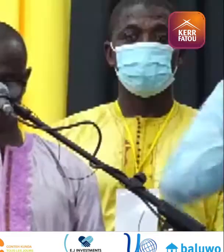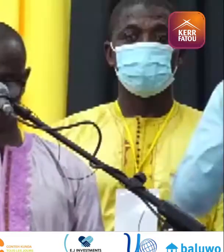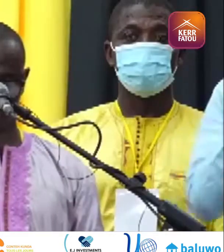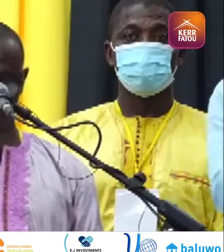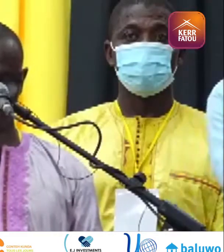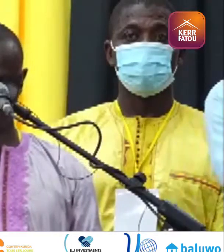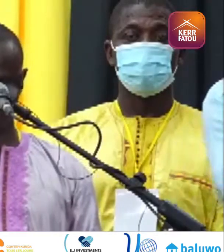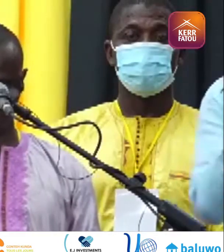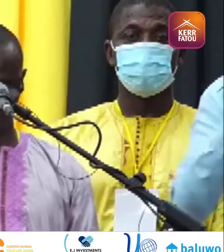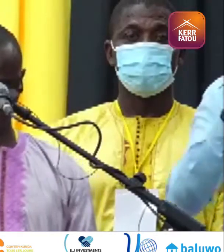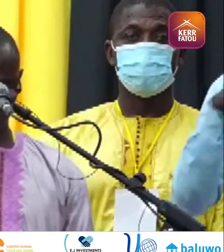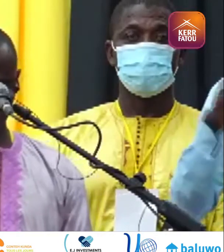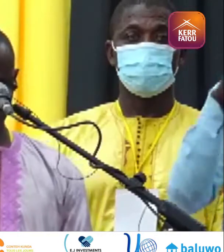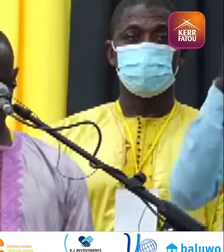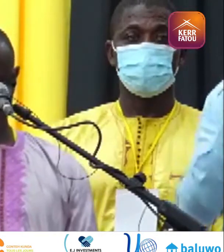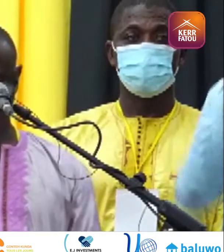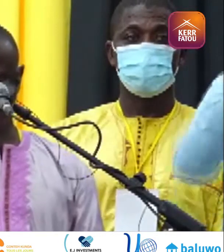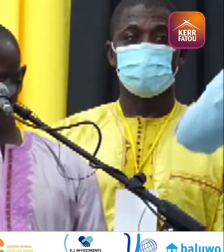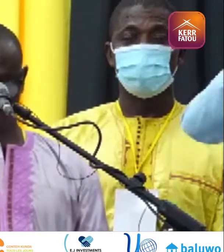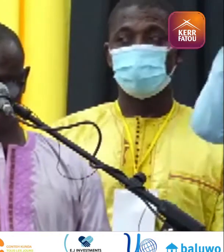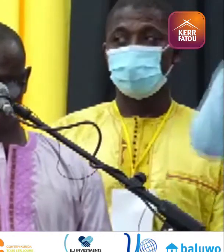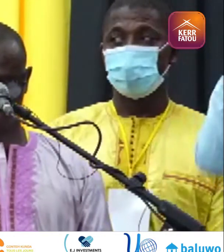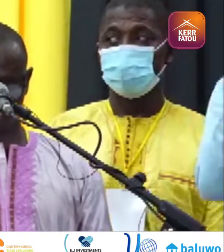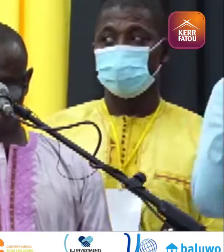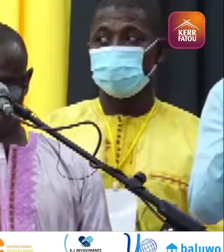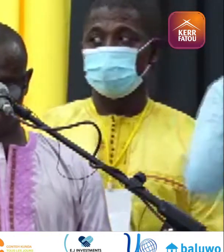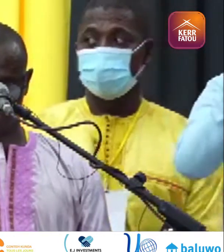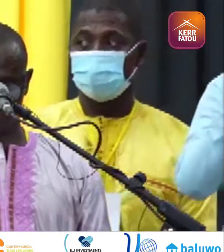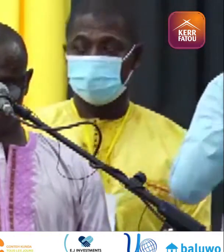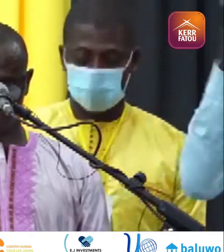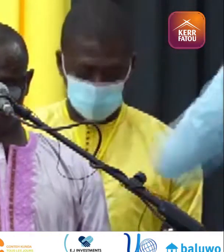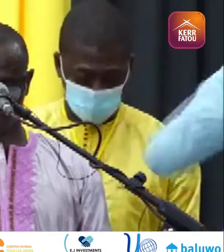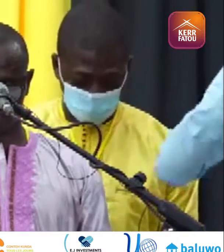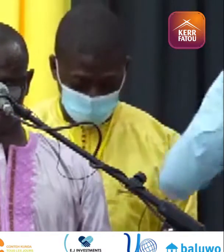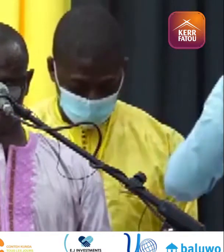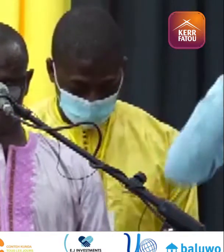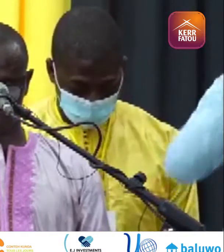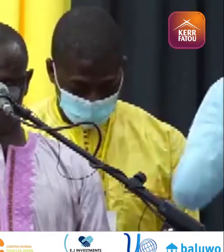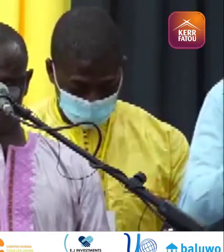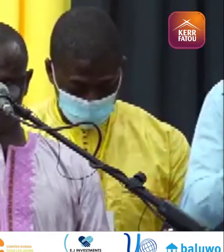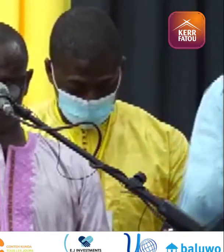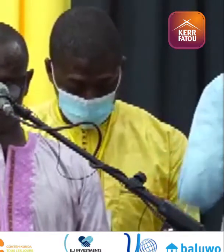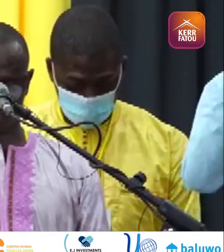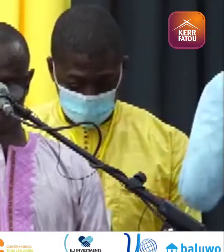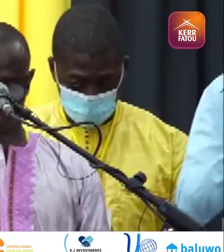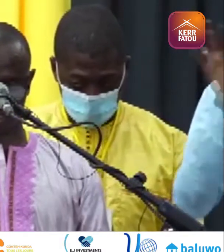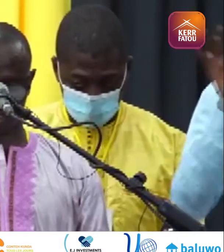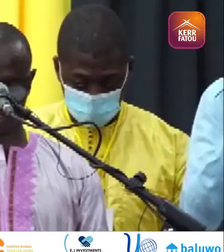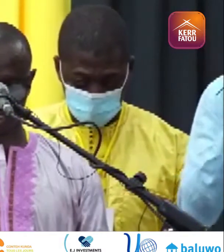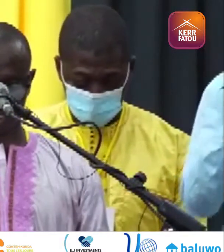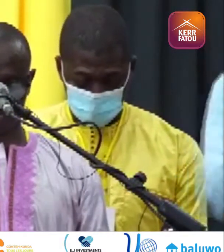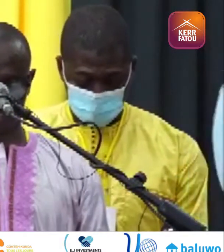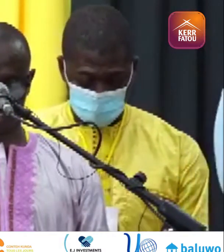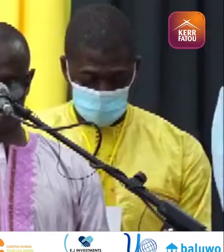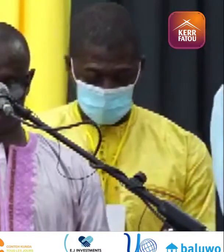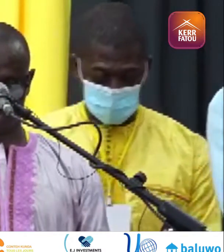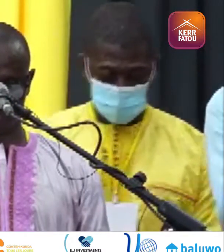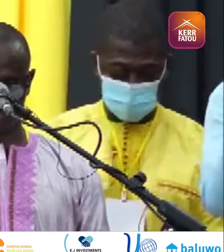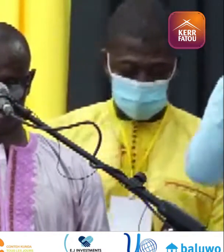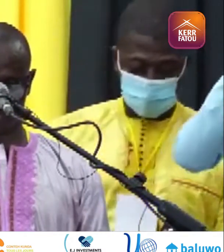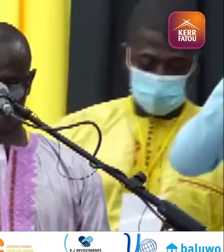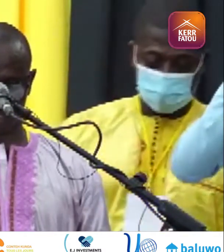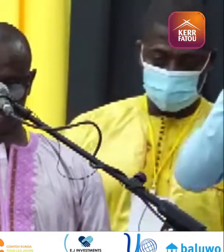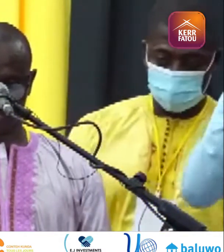regional office to be appointed. Article 16 of the Constitution is amended in subsection 1,